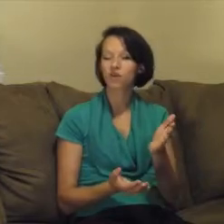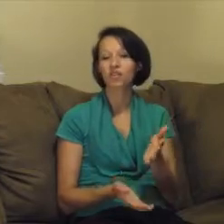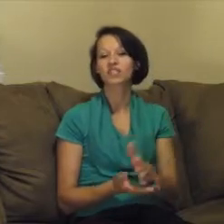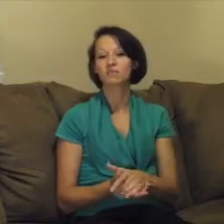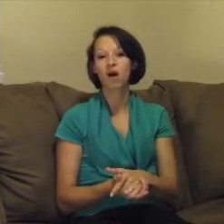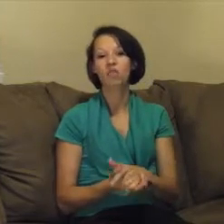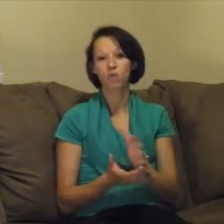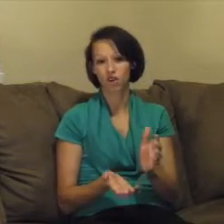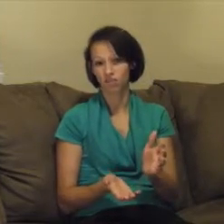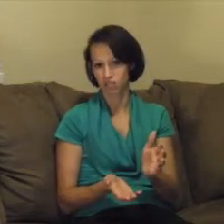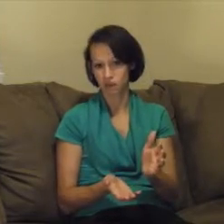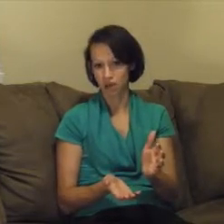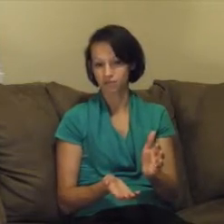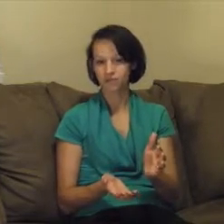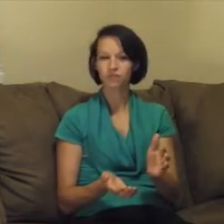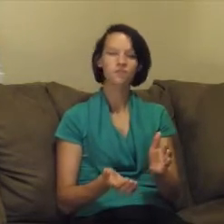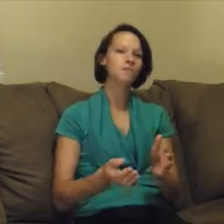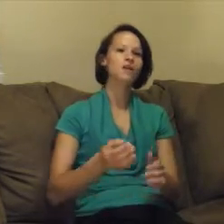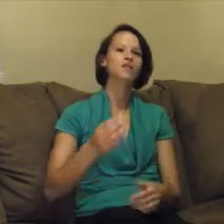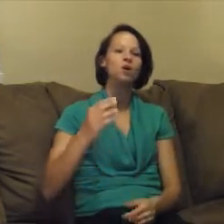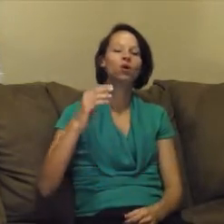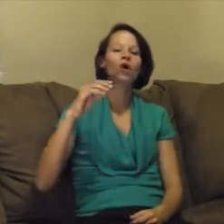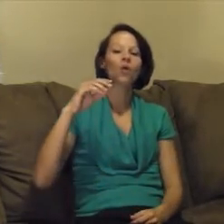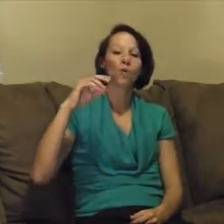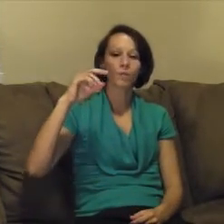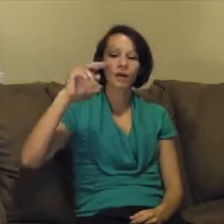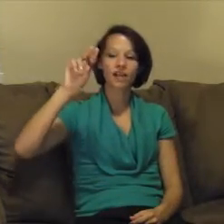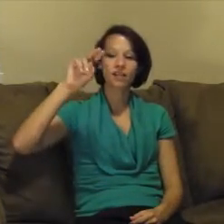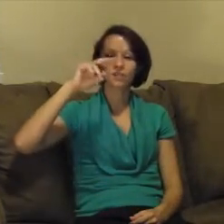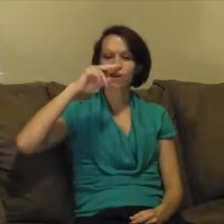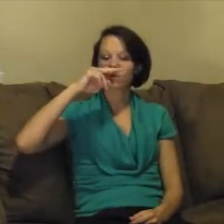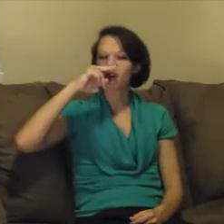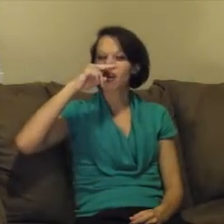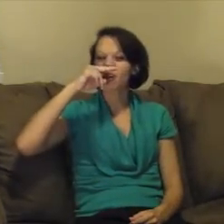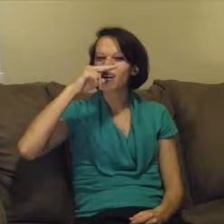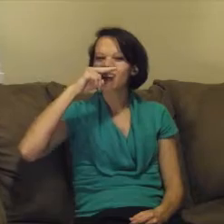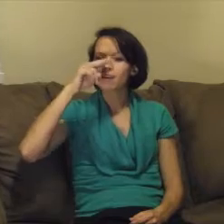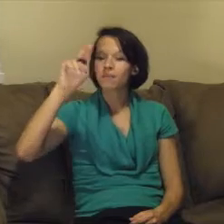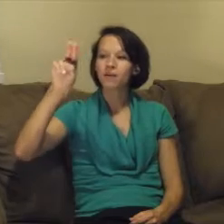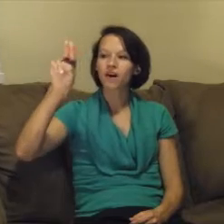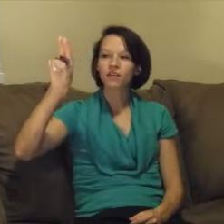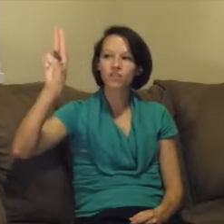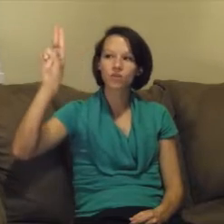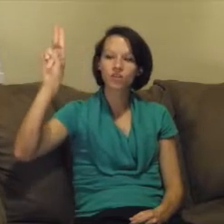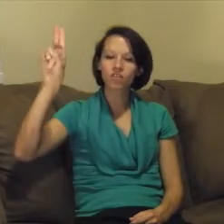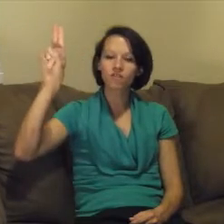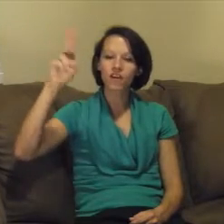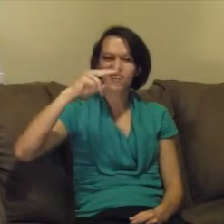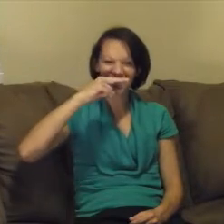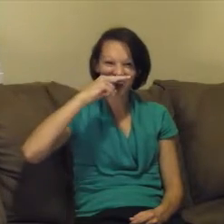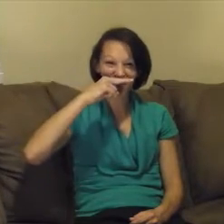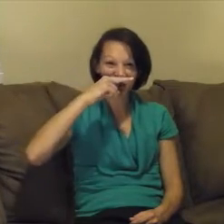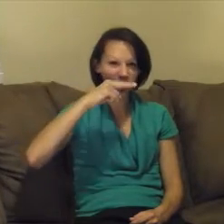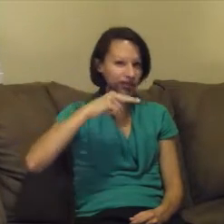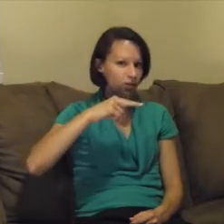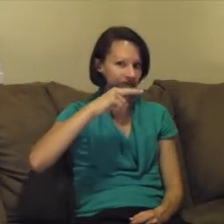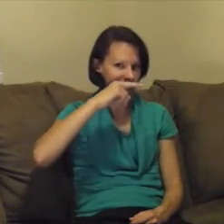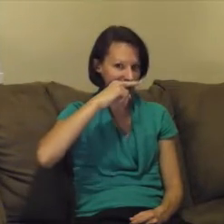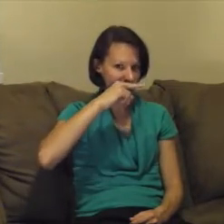you can smell the wonderful smell. So walk by a lilac tree, we're going to Put our 2 little fingers under our nose like we're smelling